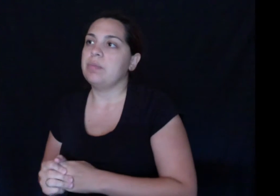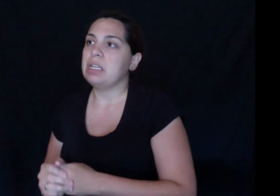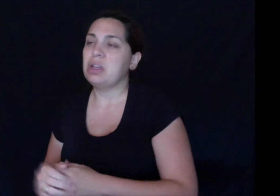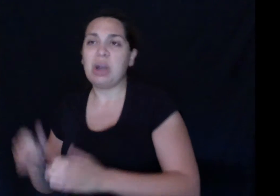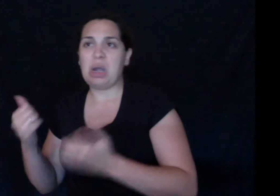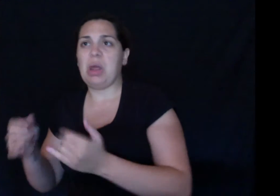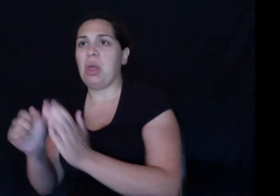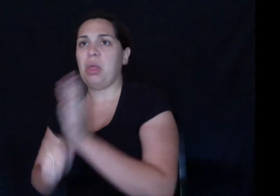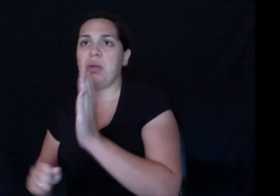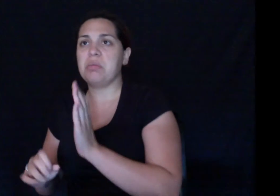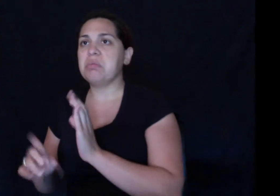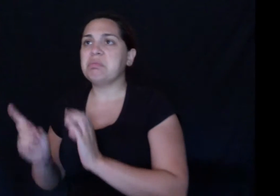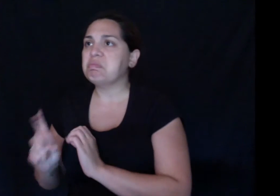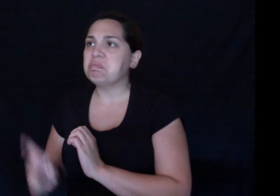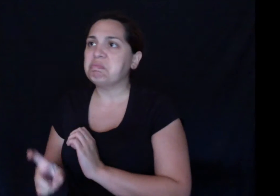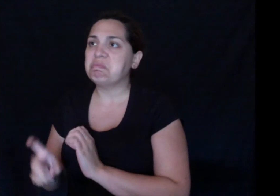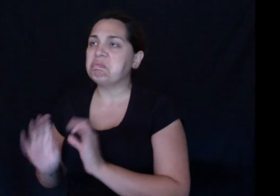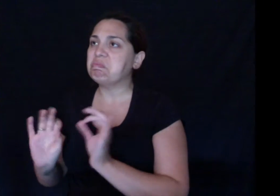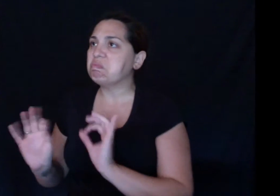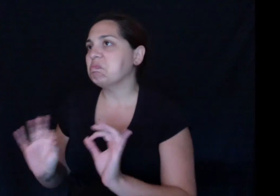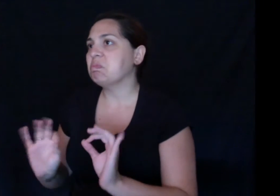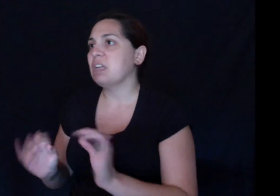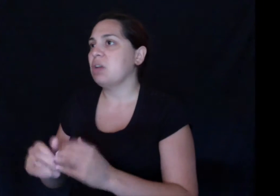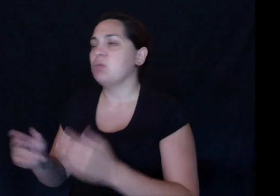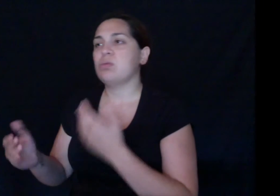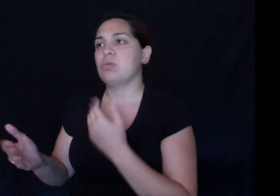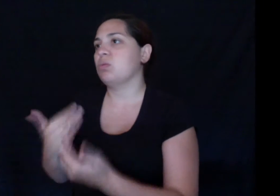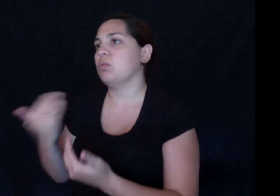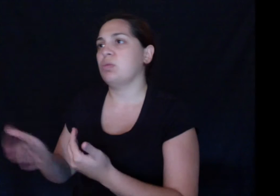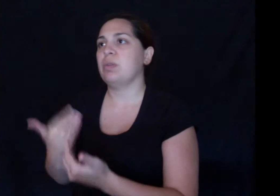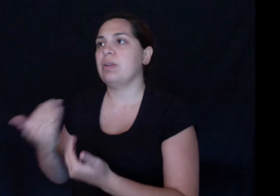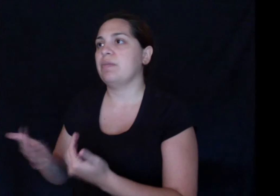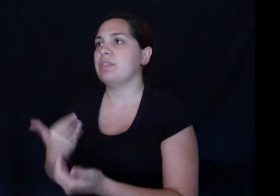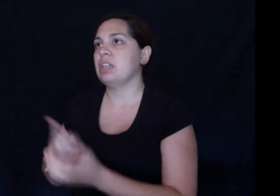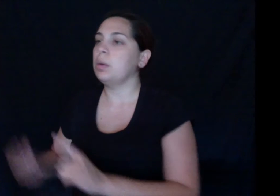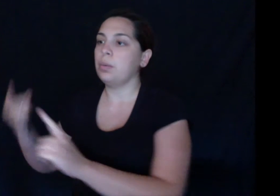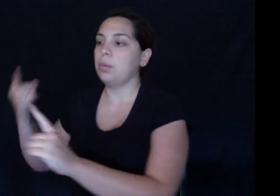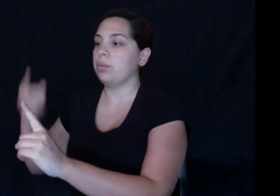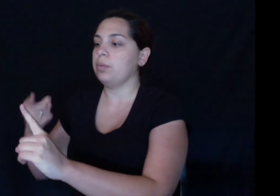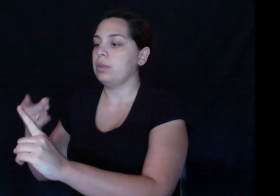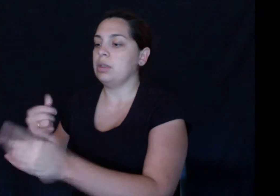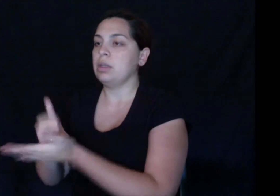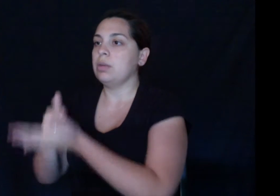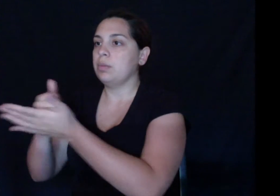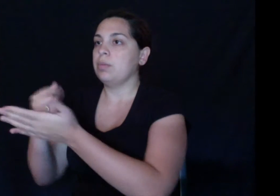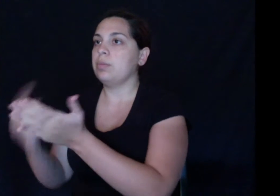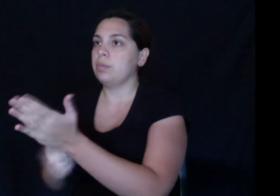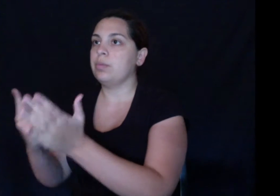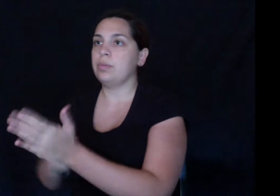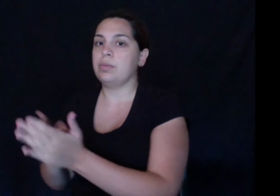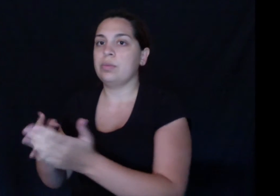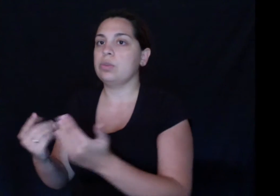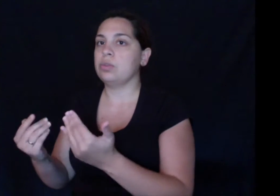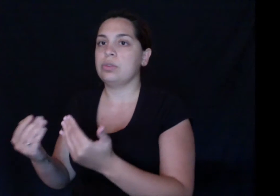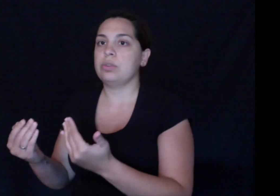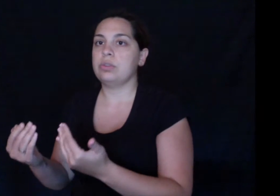This episode is brought to you by Ting. Ting is an awesome cell phone provider that wants to provide you with excellent service at an even better price. Now see,